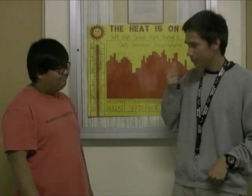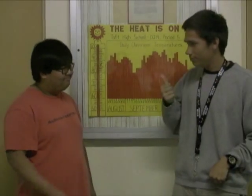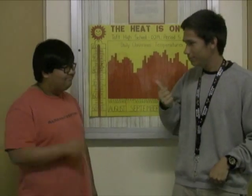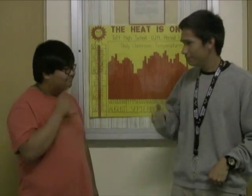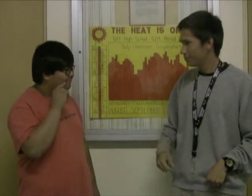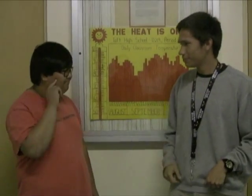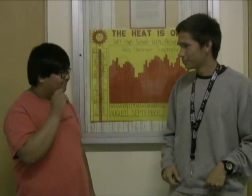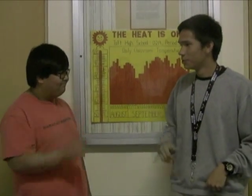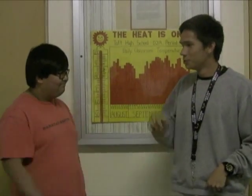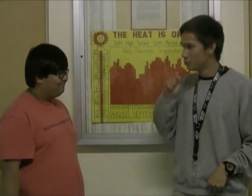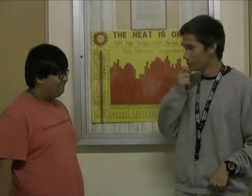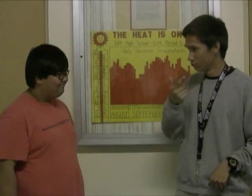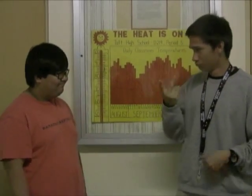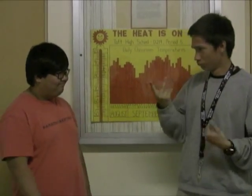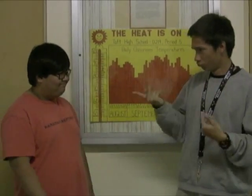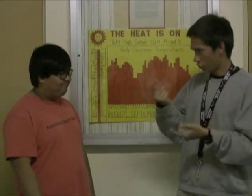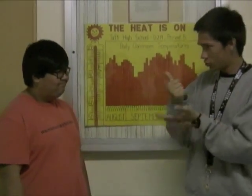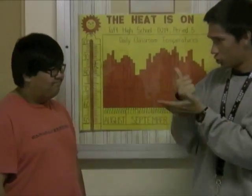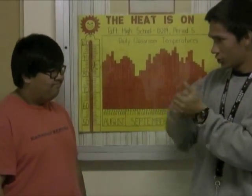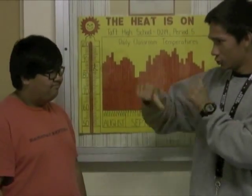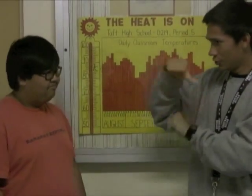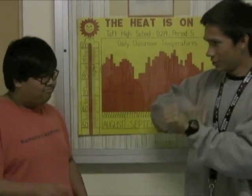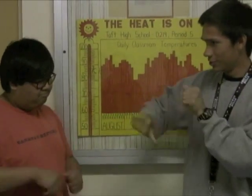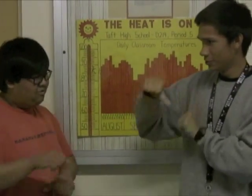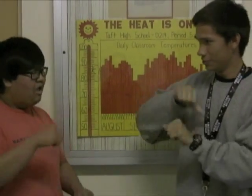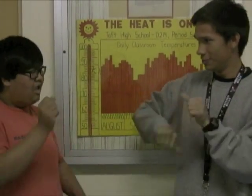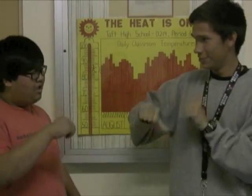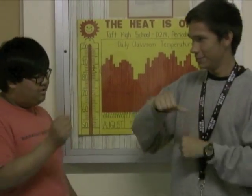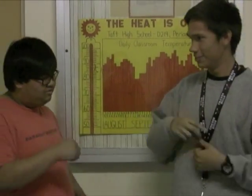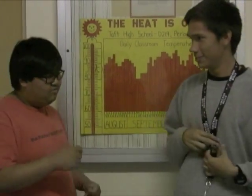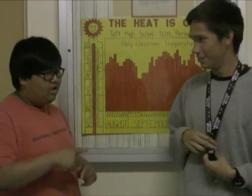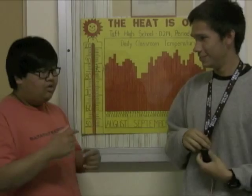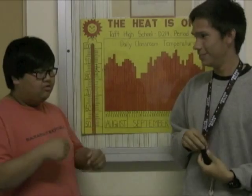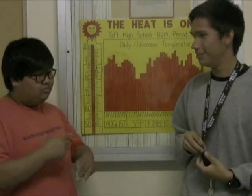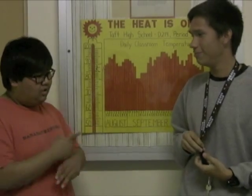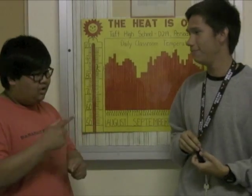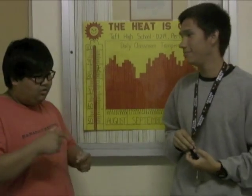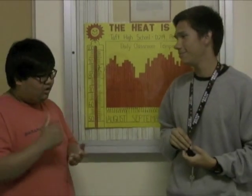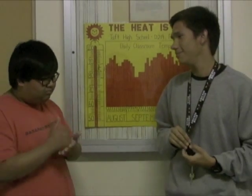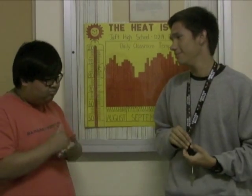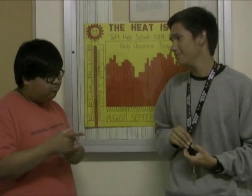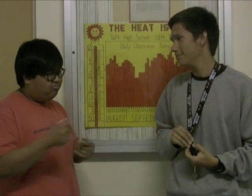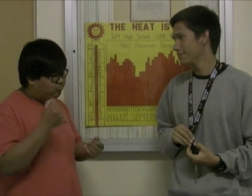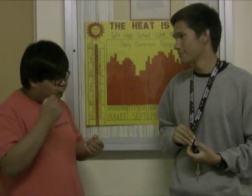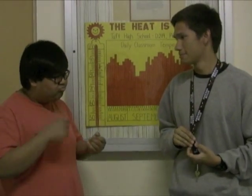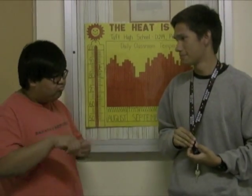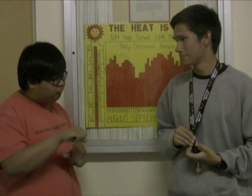hearing? Deaf. Cool, do you guys help each other in class? Yeah, we help each other and hang out